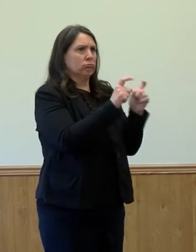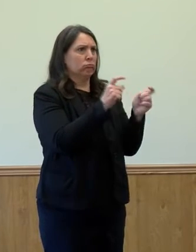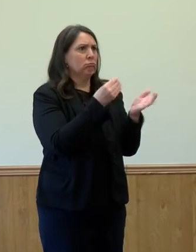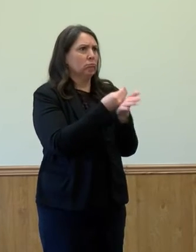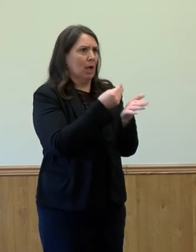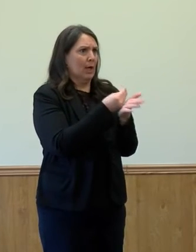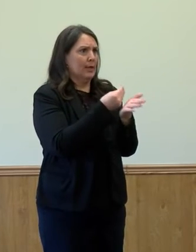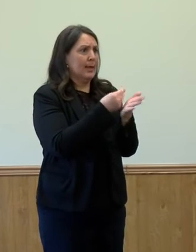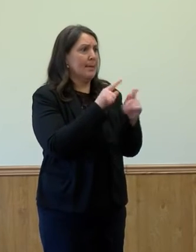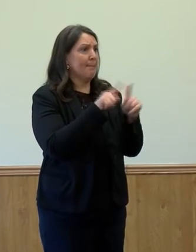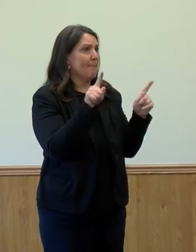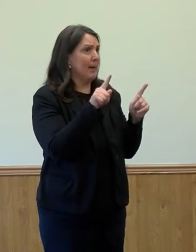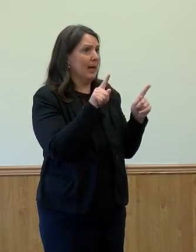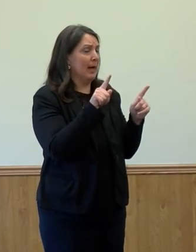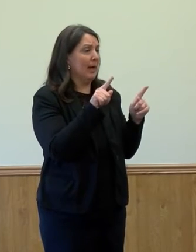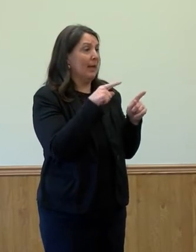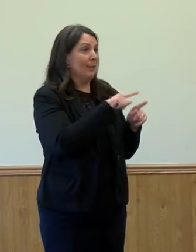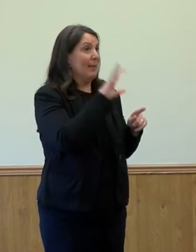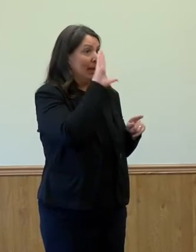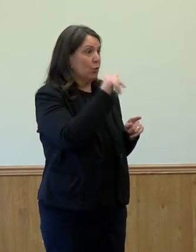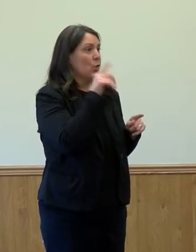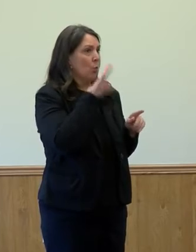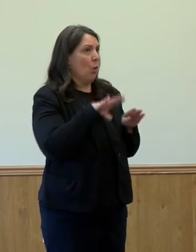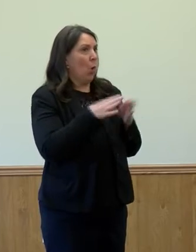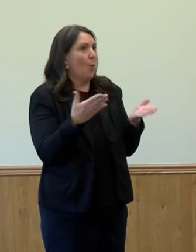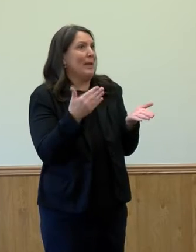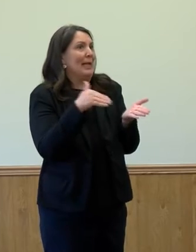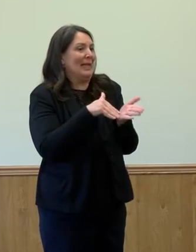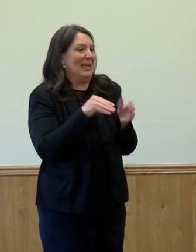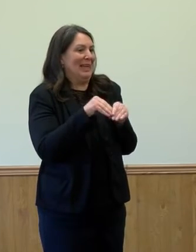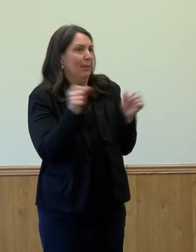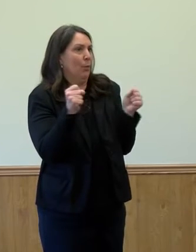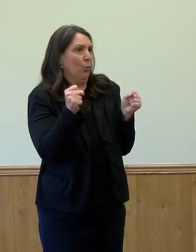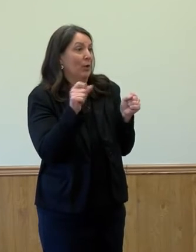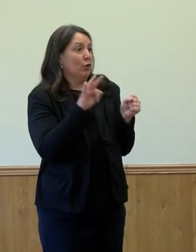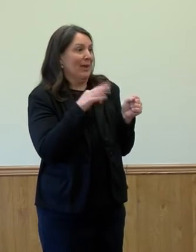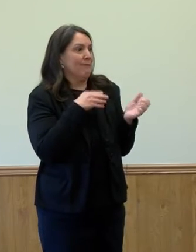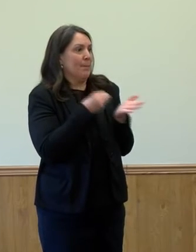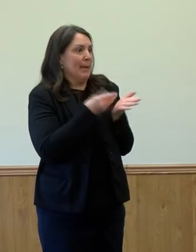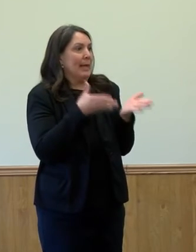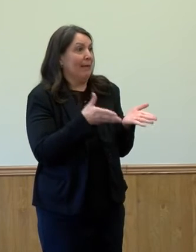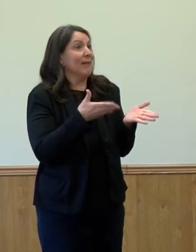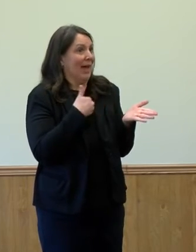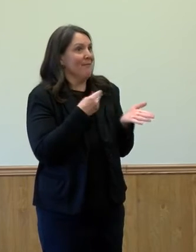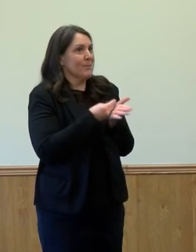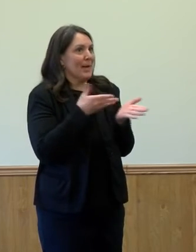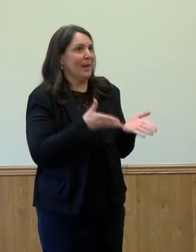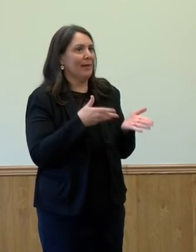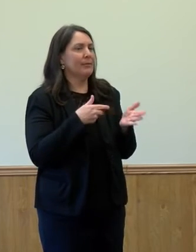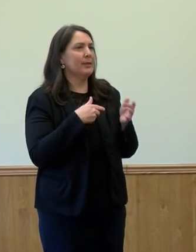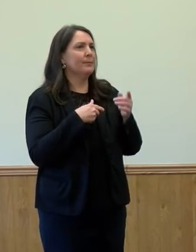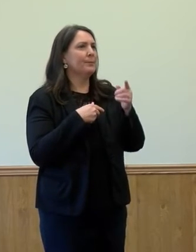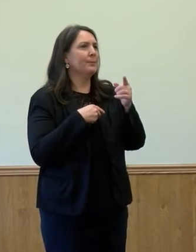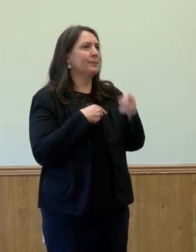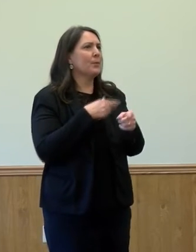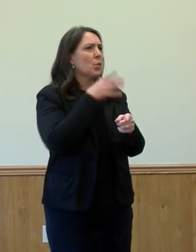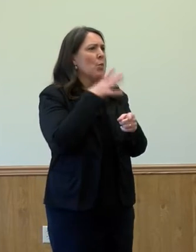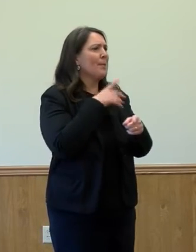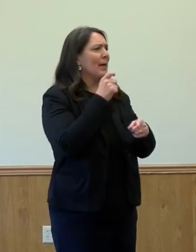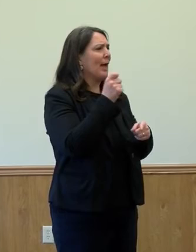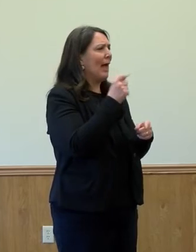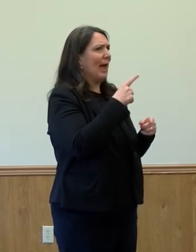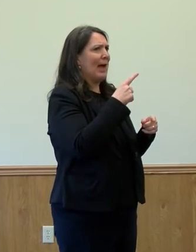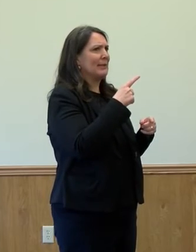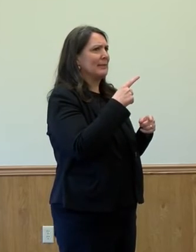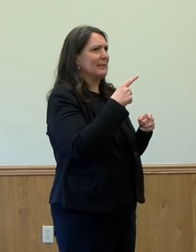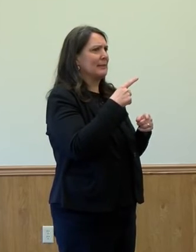then because of that, they knew they were going to reopen it in the winter if they had funds available. And do you have an idea of how many people in Peoria were